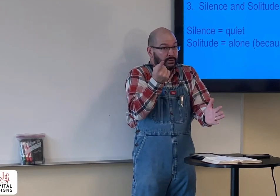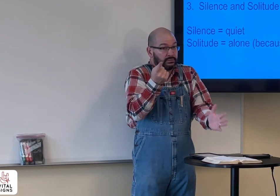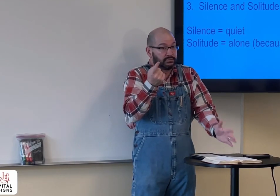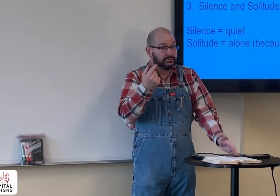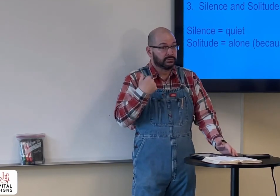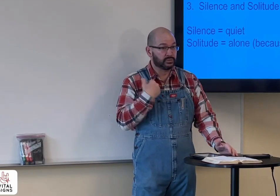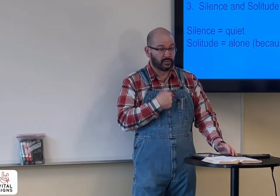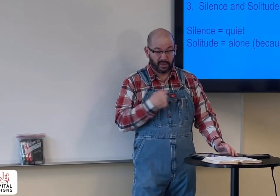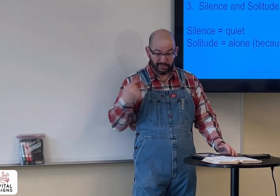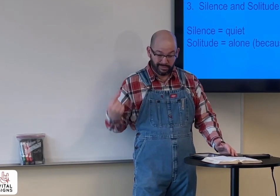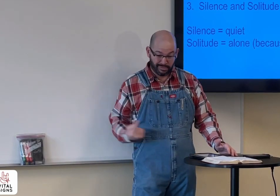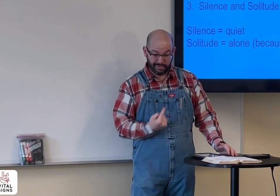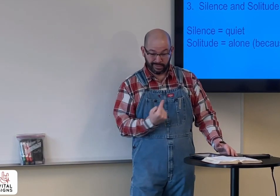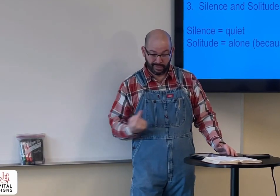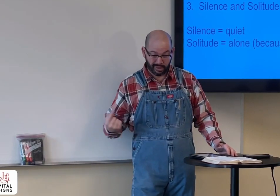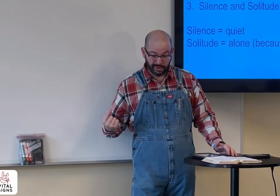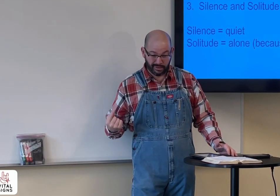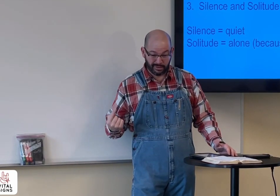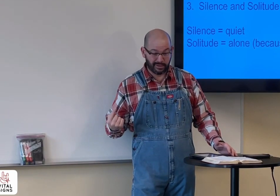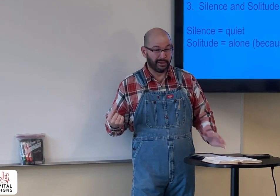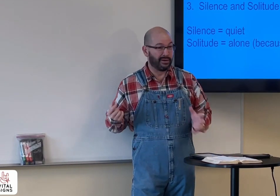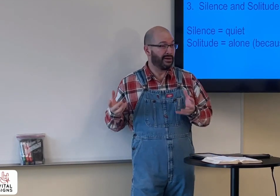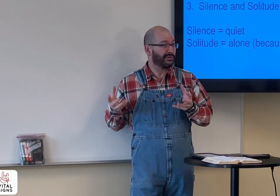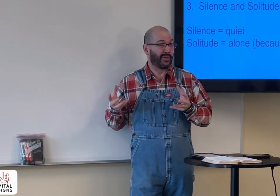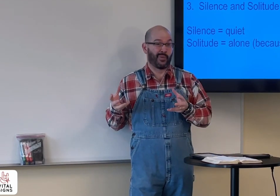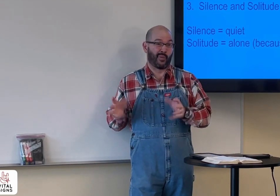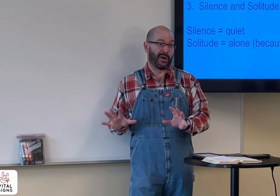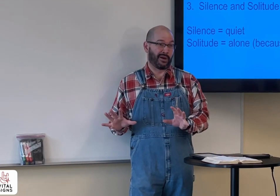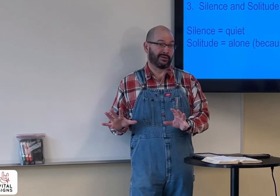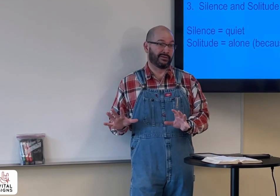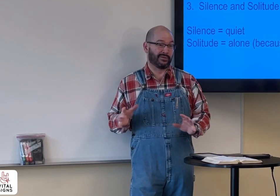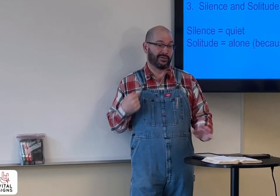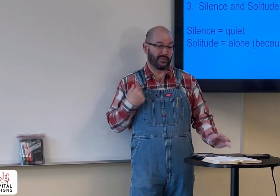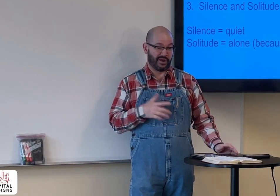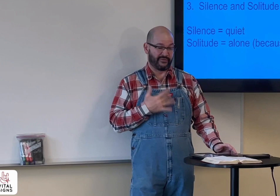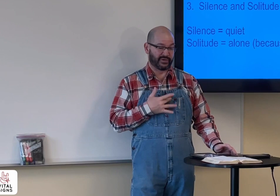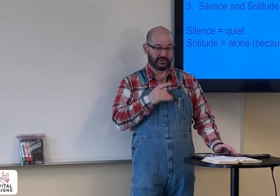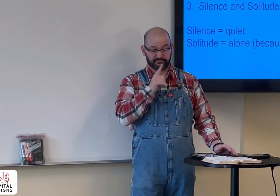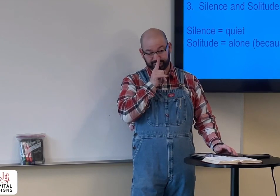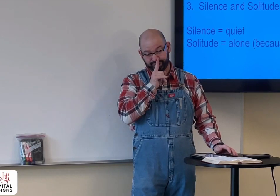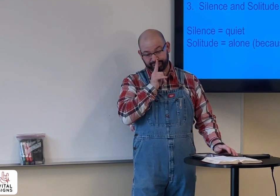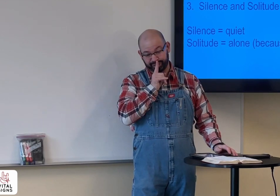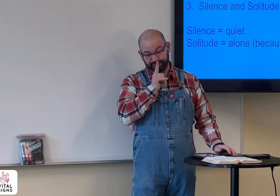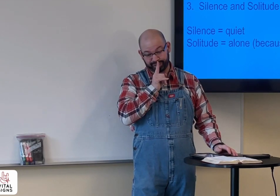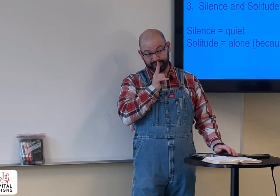Sometimes we feel alone, but we don't want to. We feel lonely.